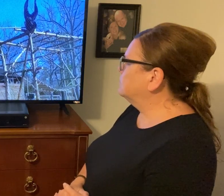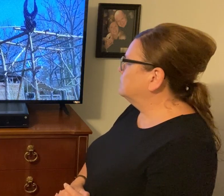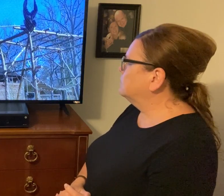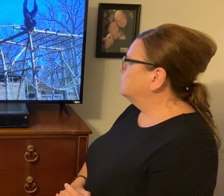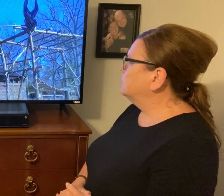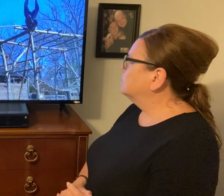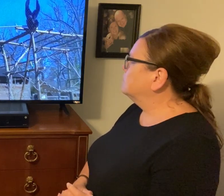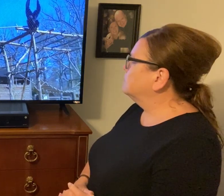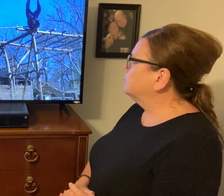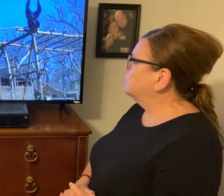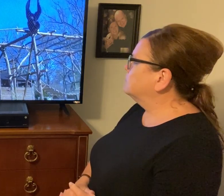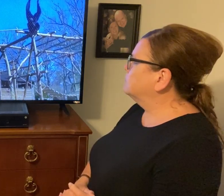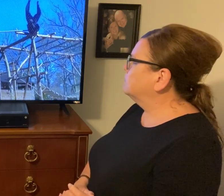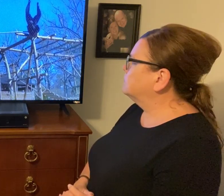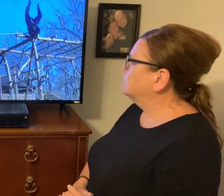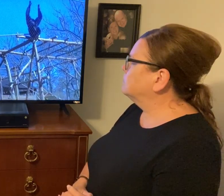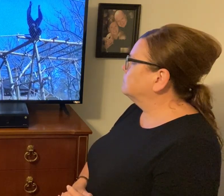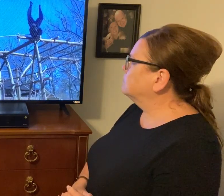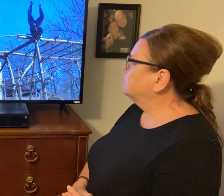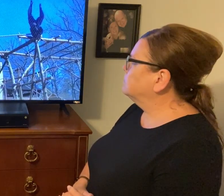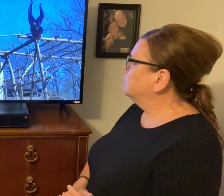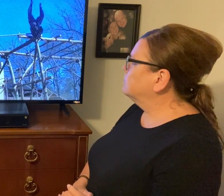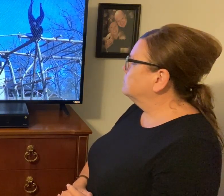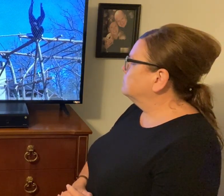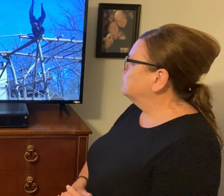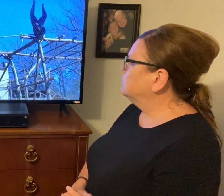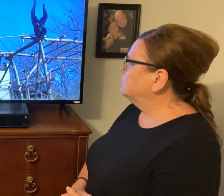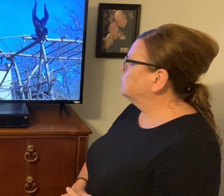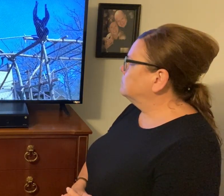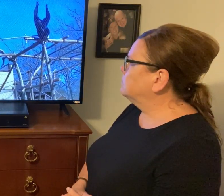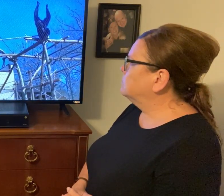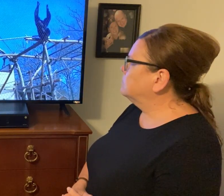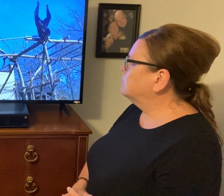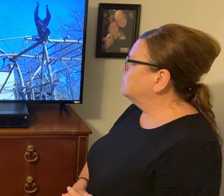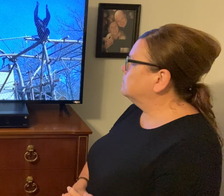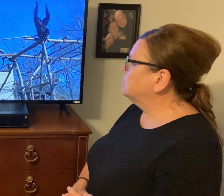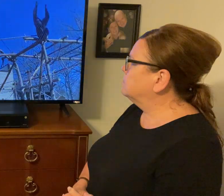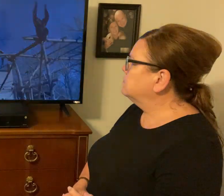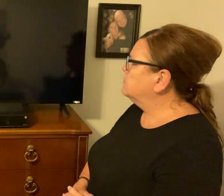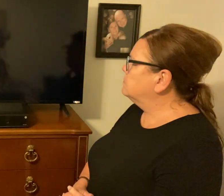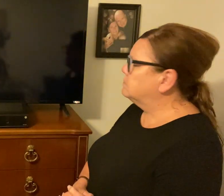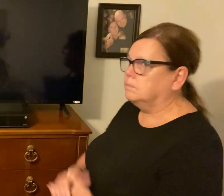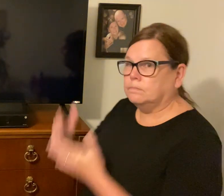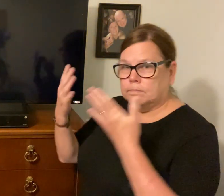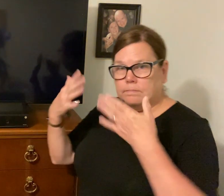Look.